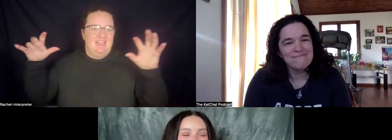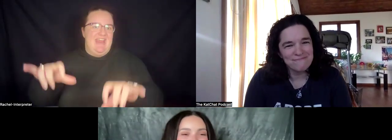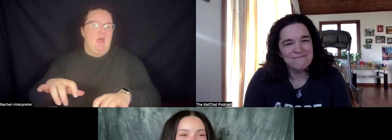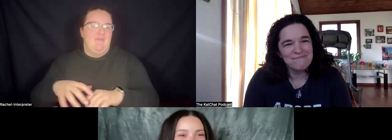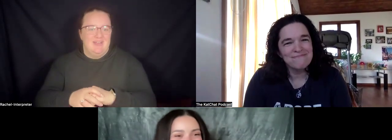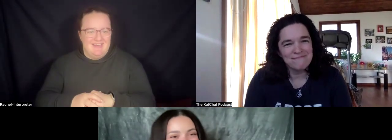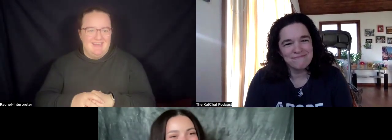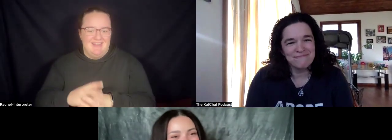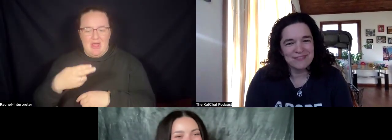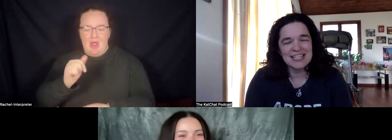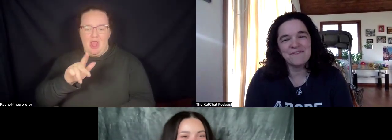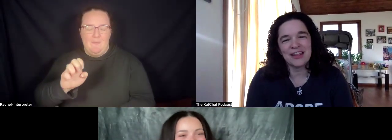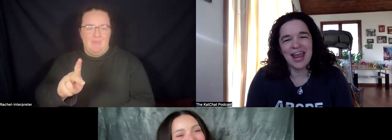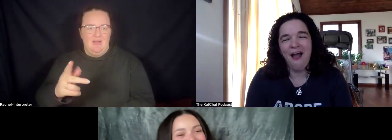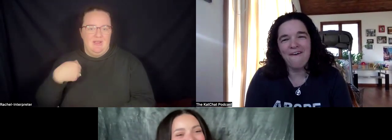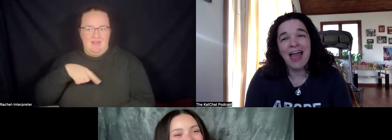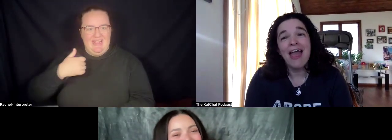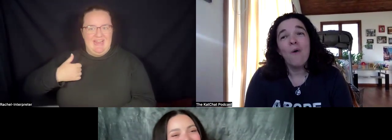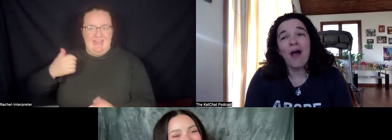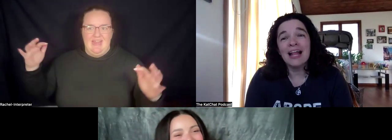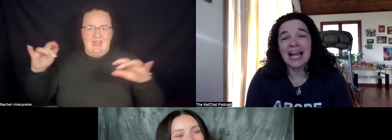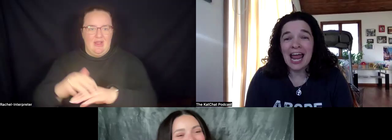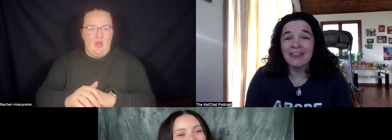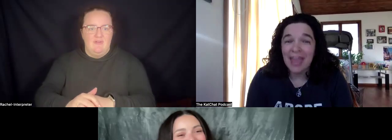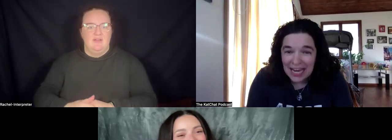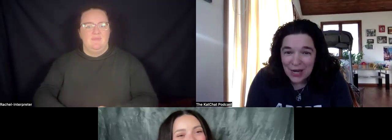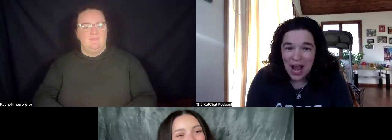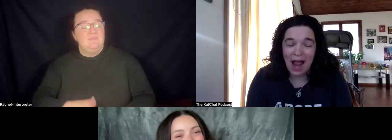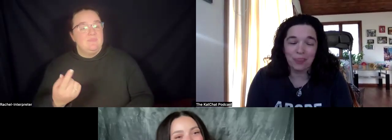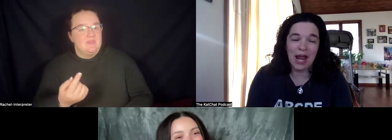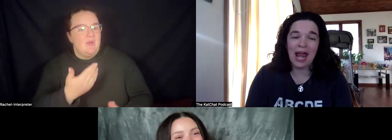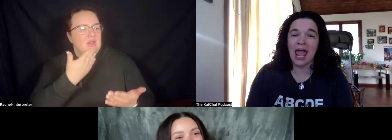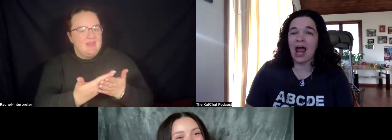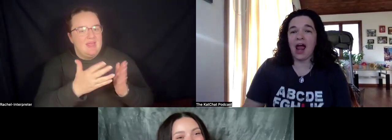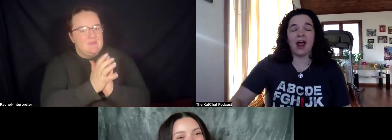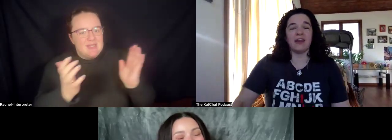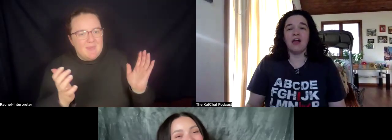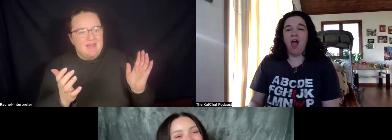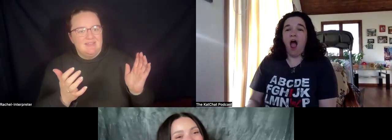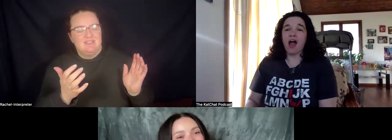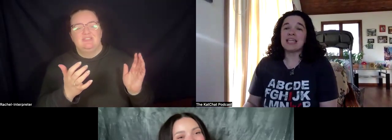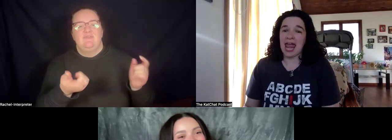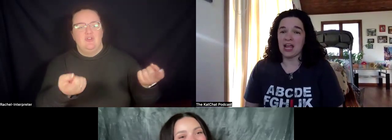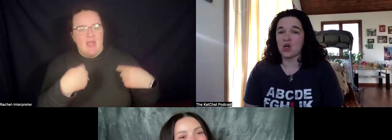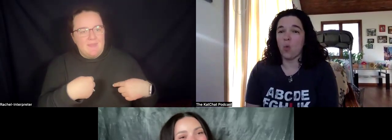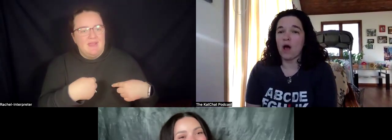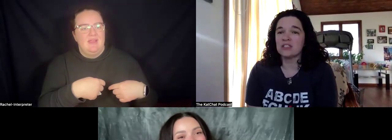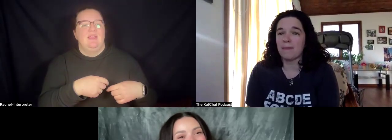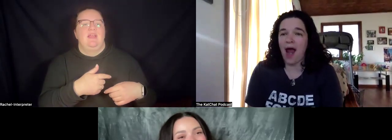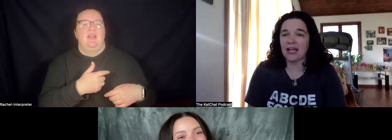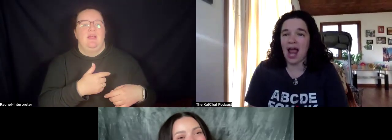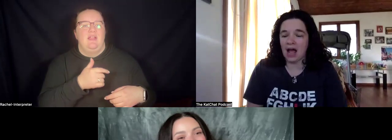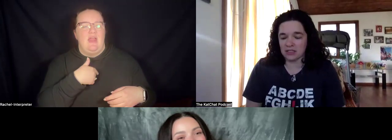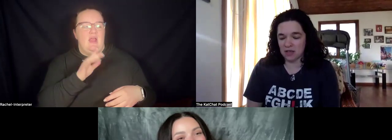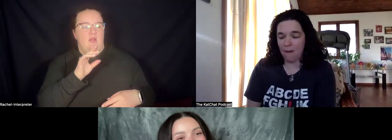the Hallmark world. Definitely. Well, again, thank you, Kathryn, and I'll take you once